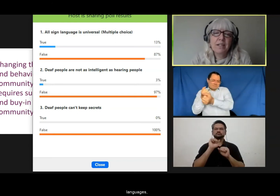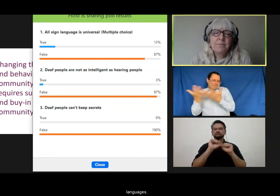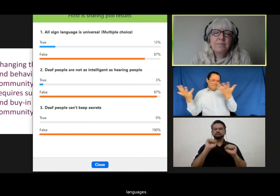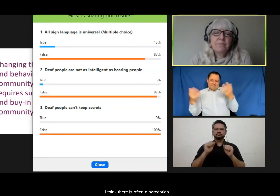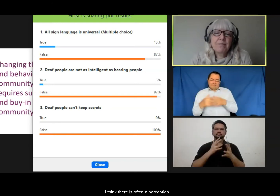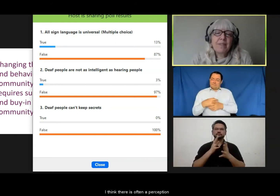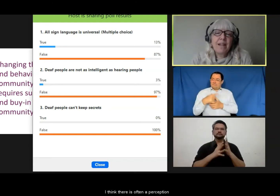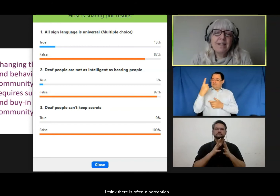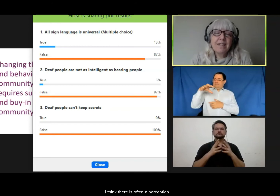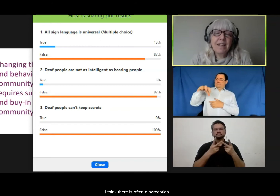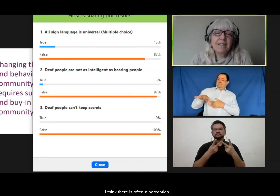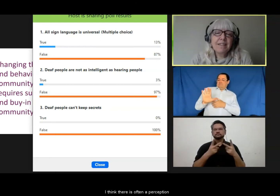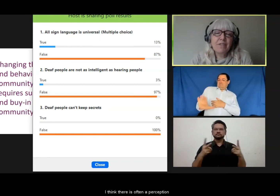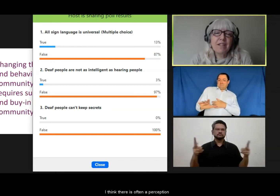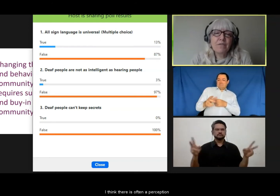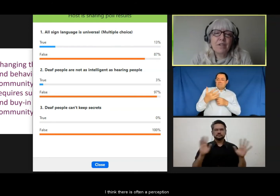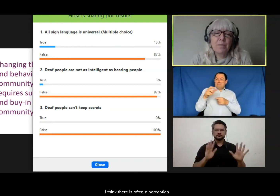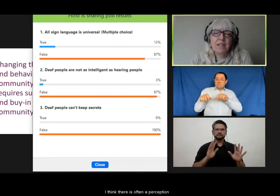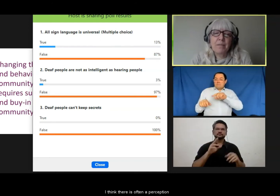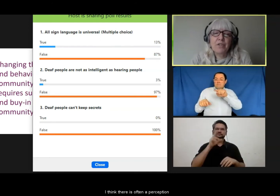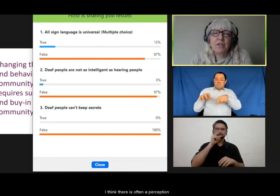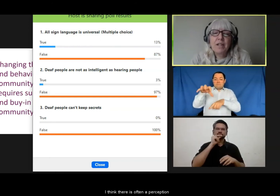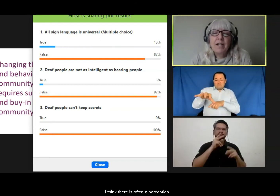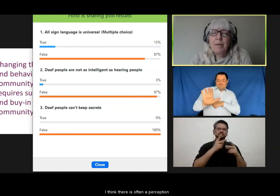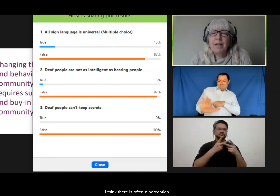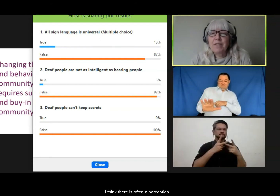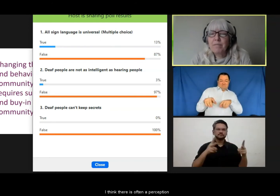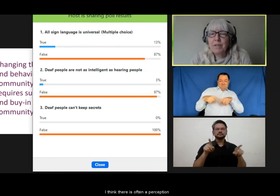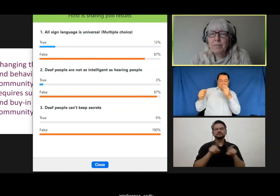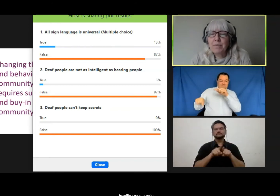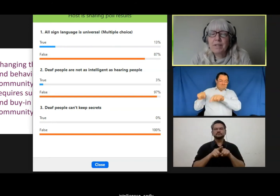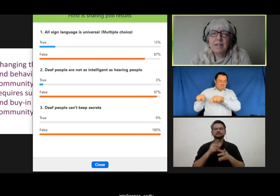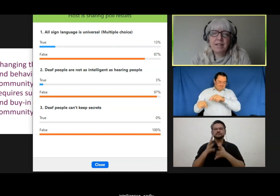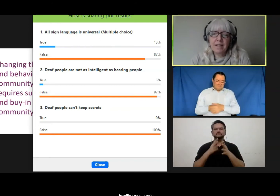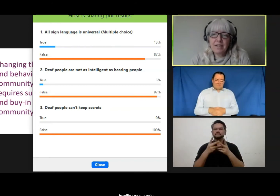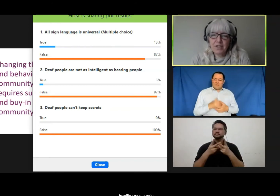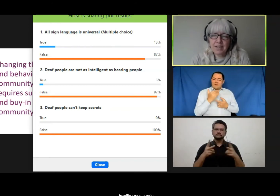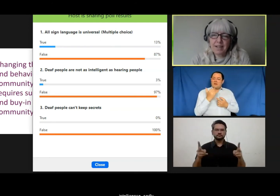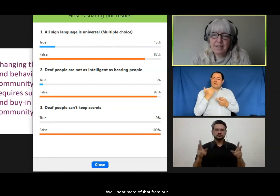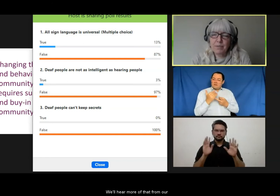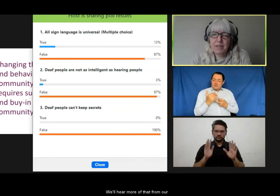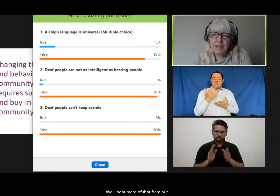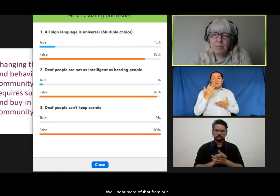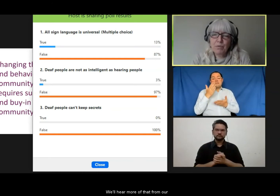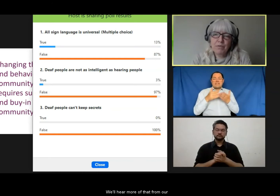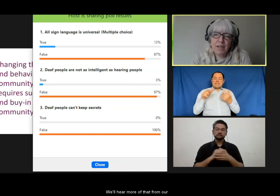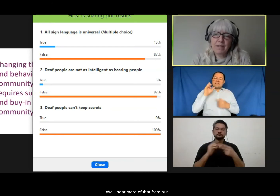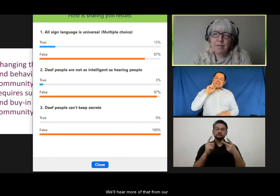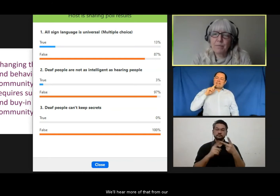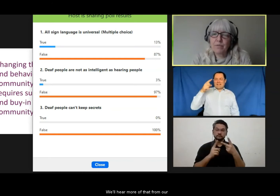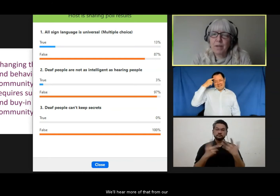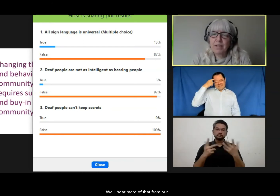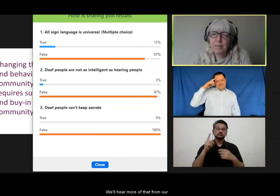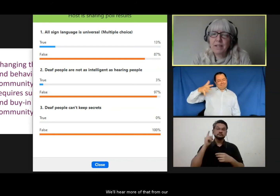languages. And I think there is often a perception about deaf people's intelligence, sadly. We'll hear more of